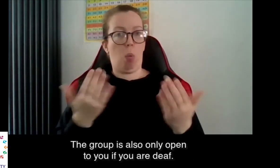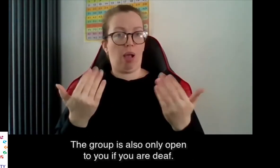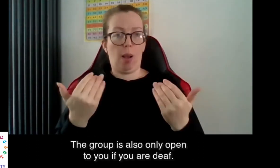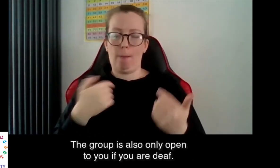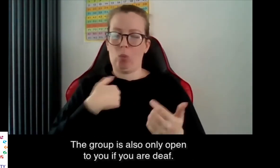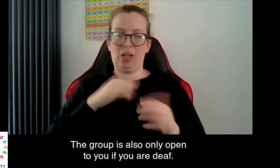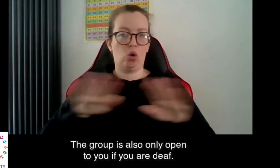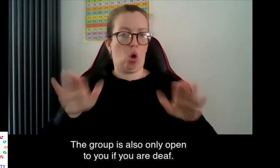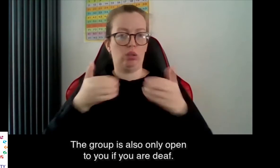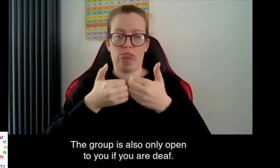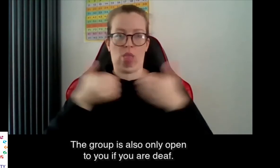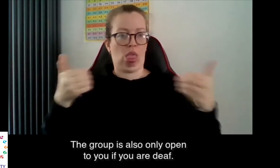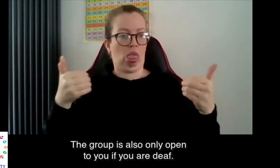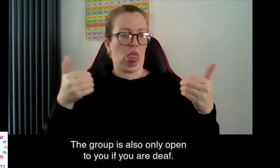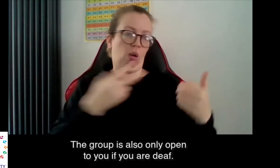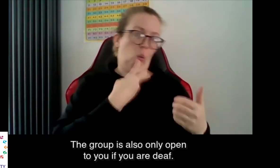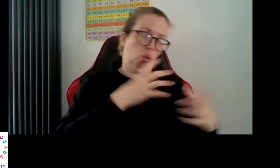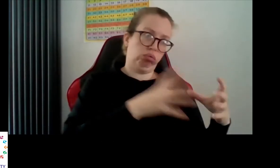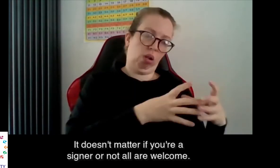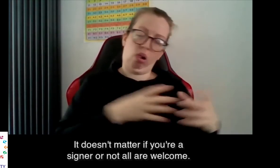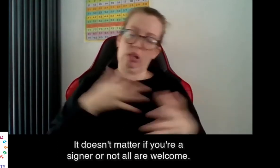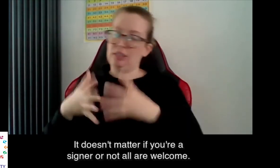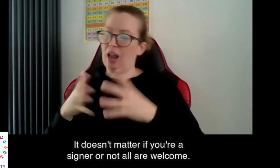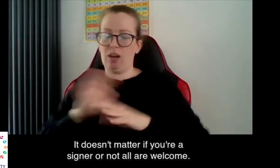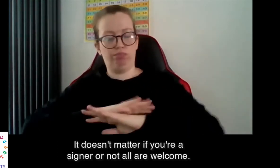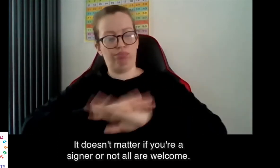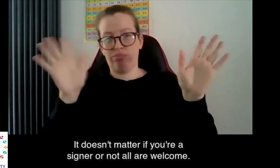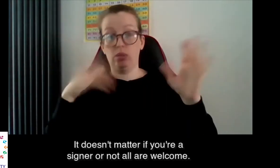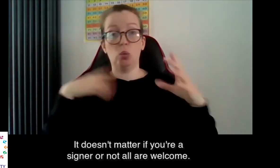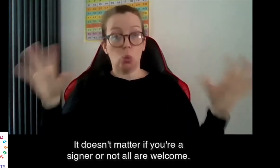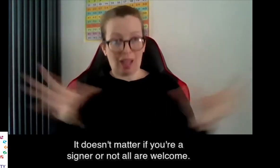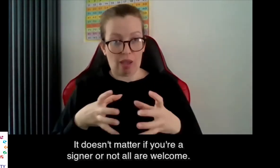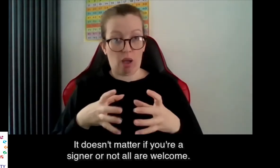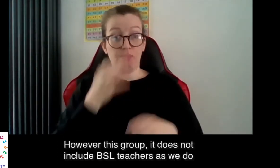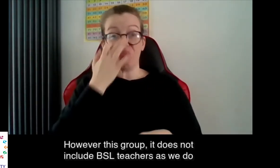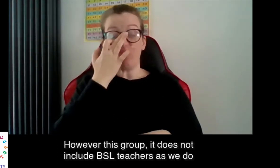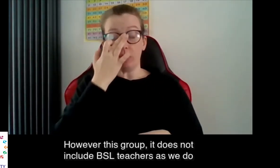is also only open to you if you are deaf. It doesn't matter if you're a signer or not, all are welcome.